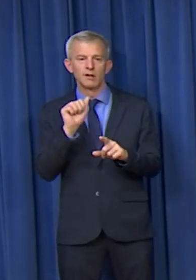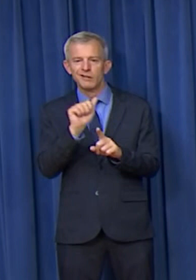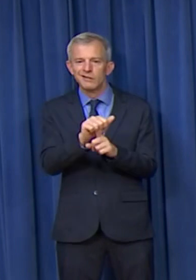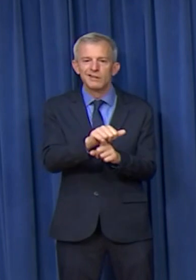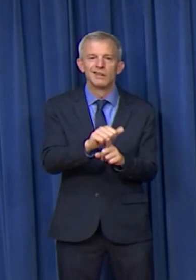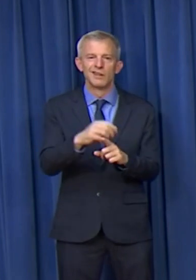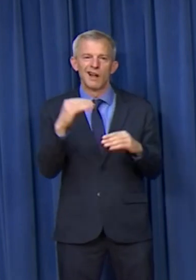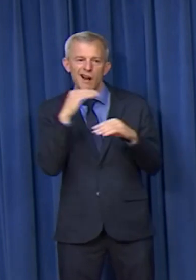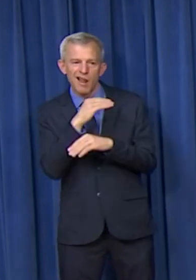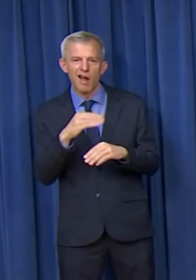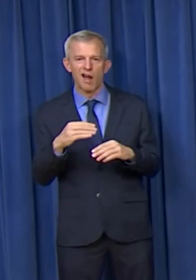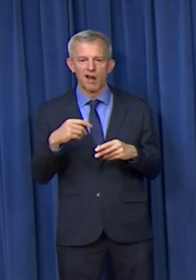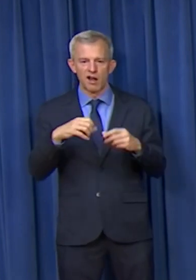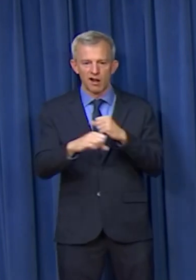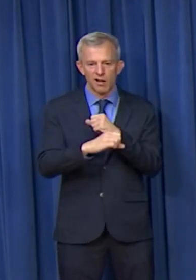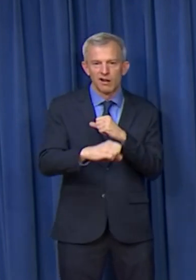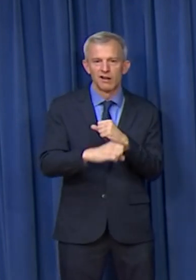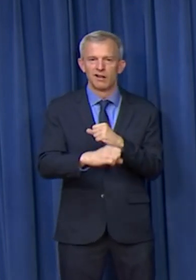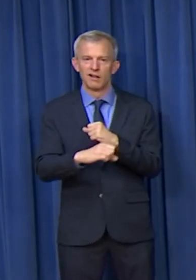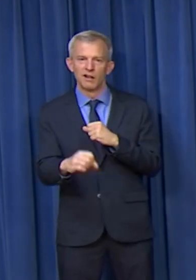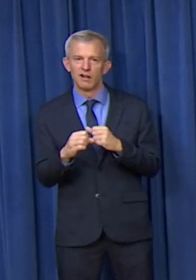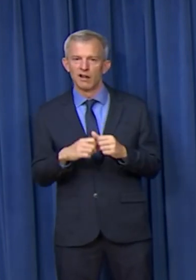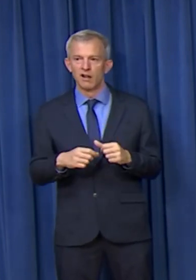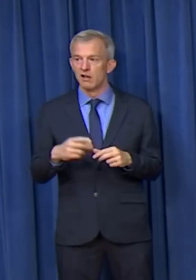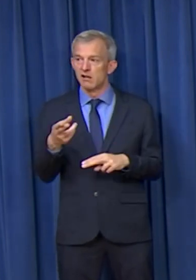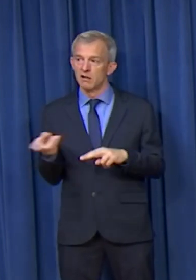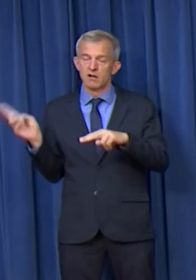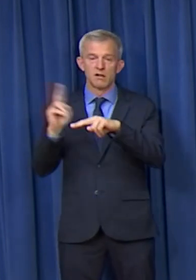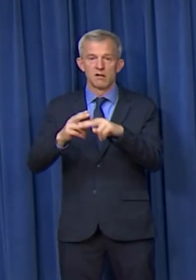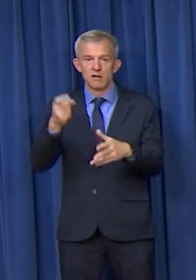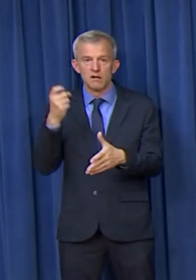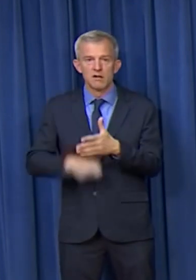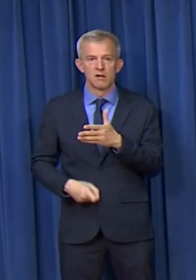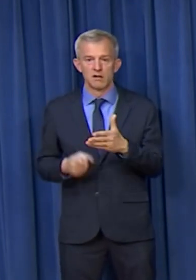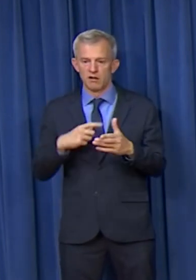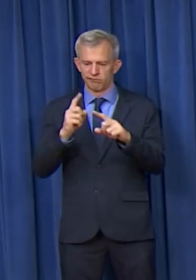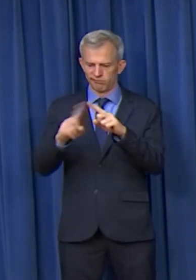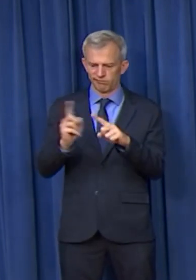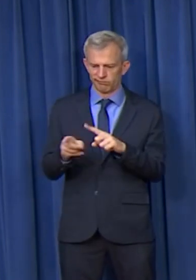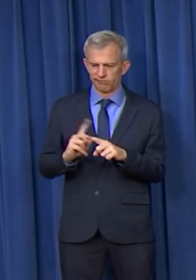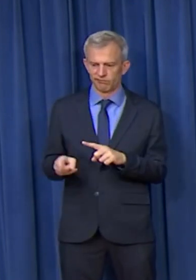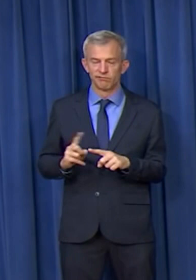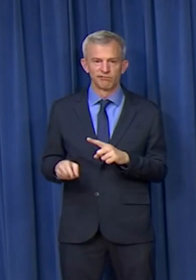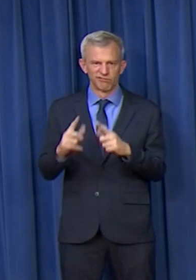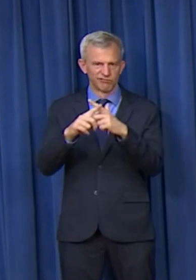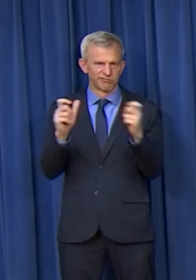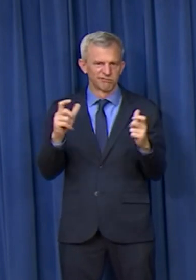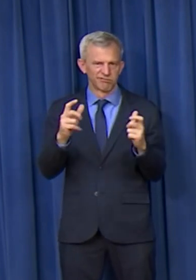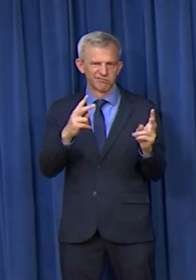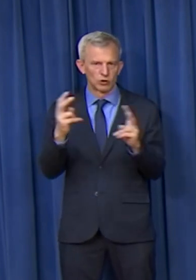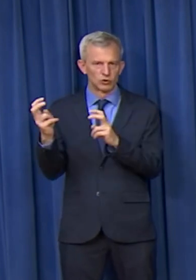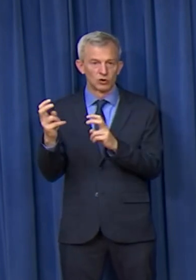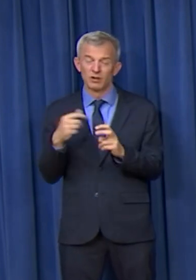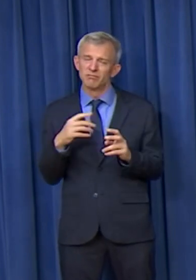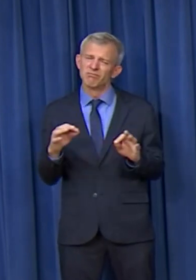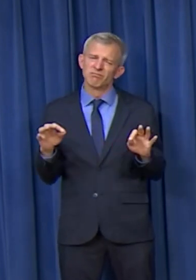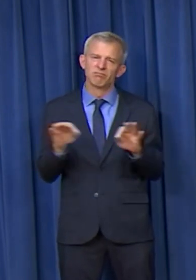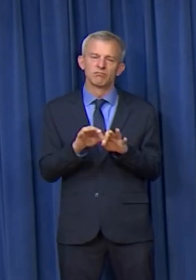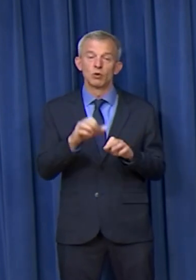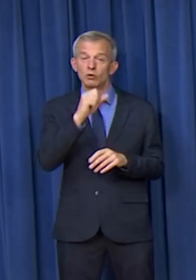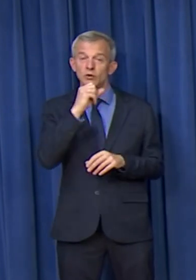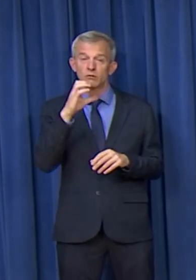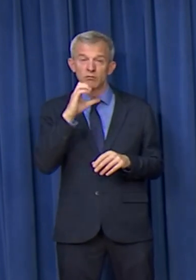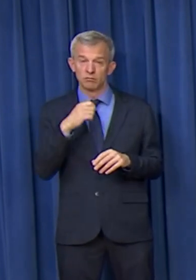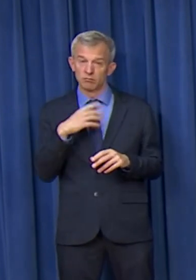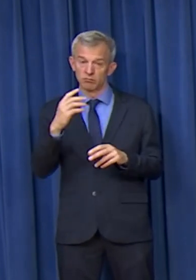include price gouging. They include an array of other issues. And it's particularly important that our senior citizens are apprised of what could be happening